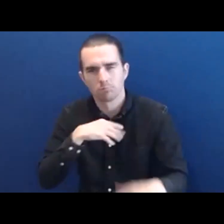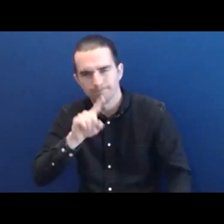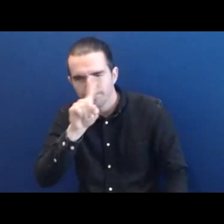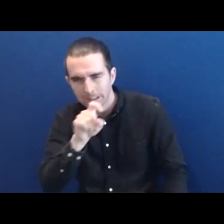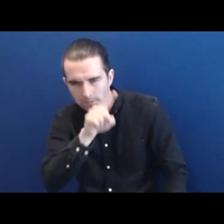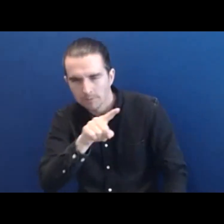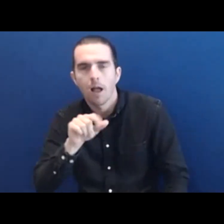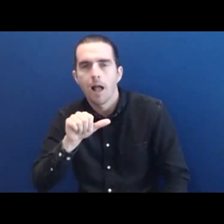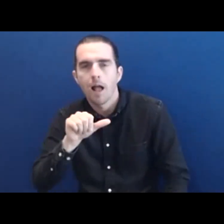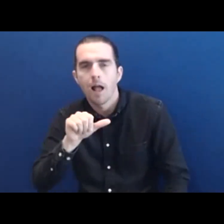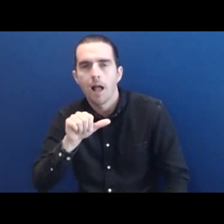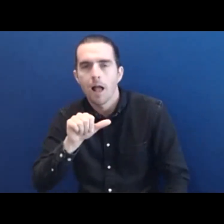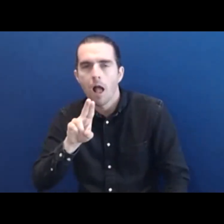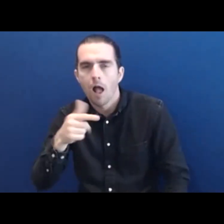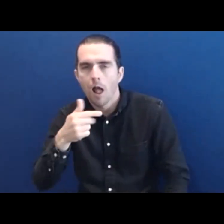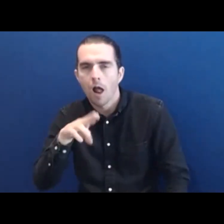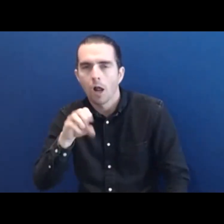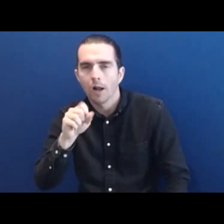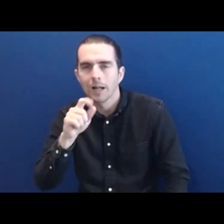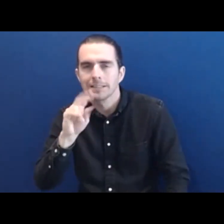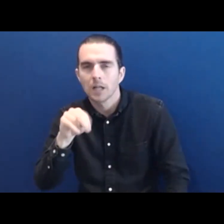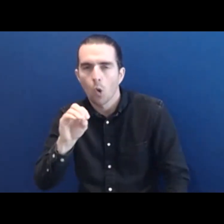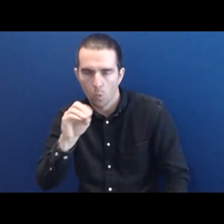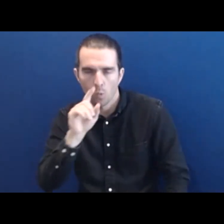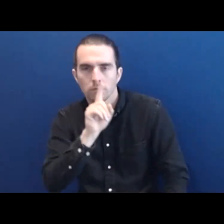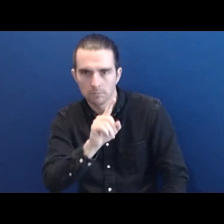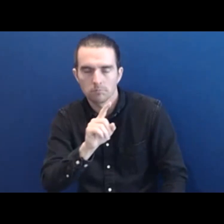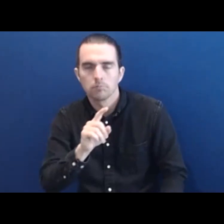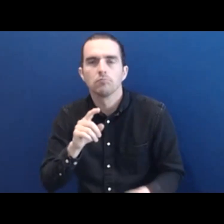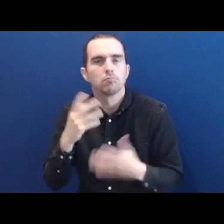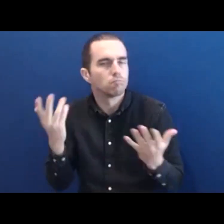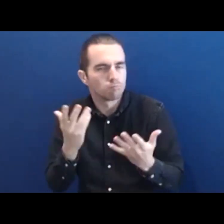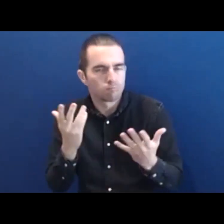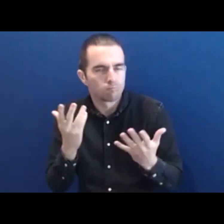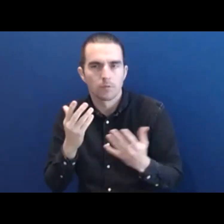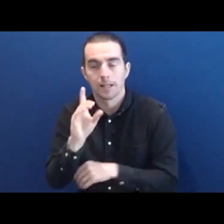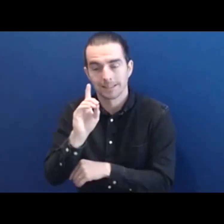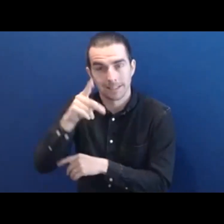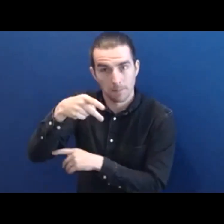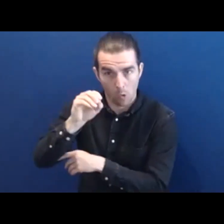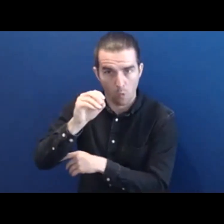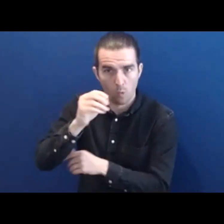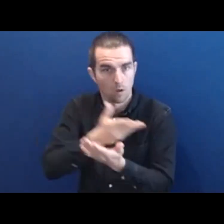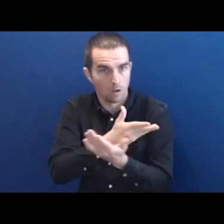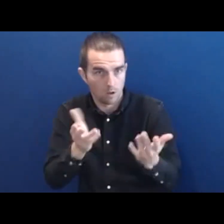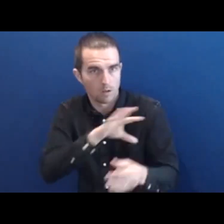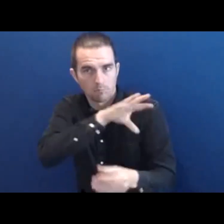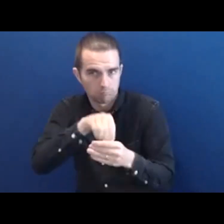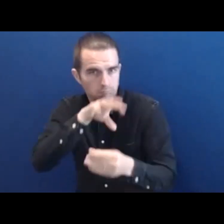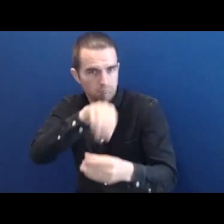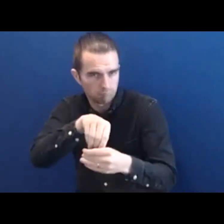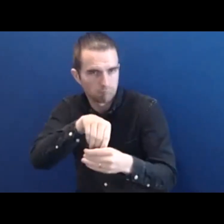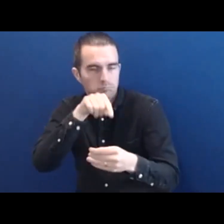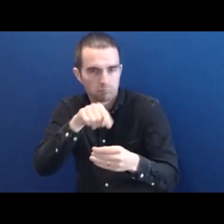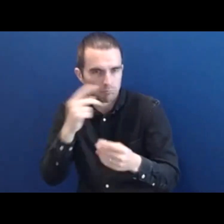the participation of DPOs in the civic space, which obviously we've heard today certainly isn't